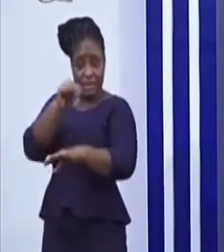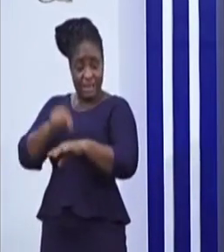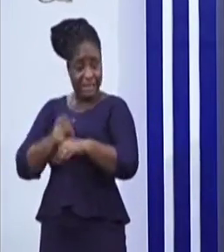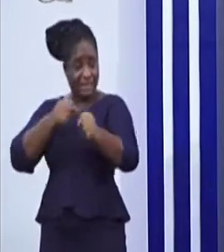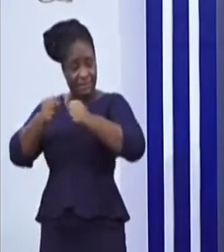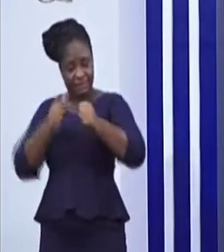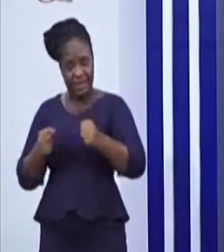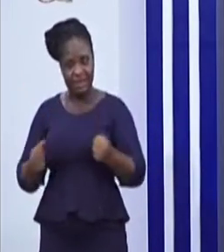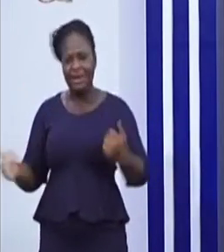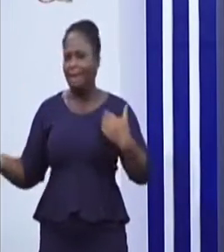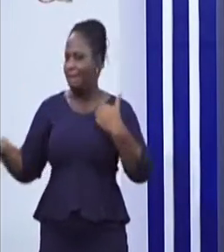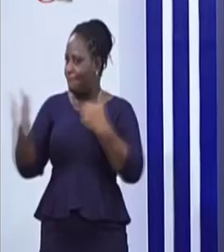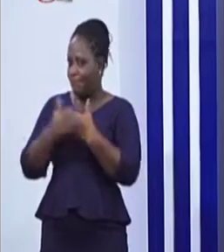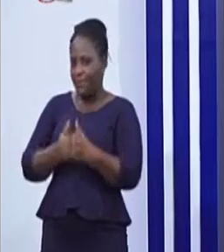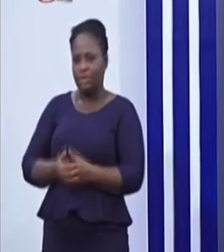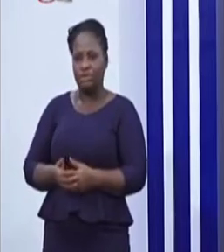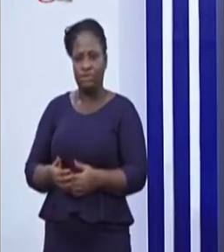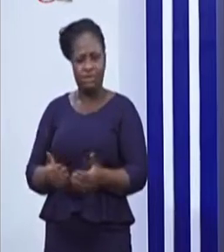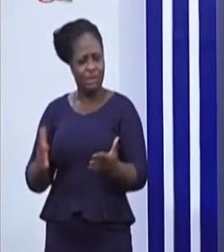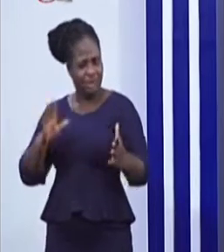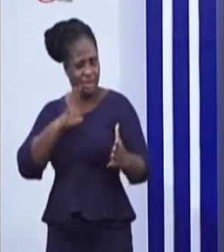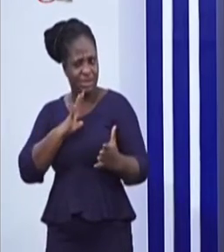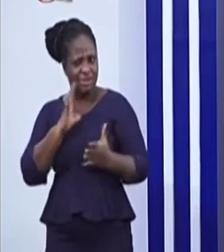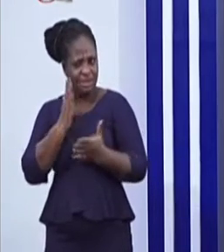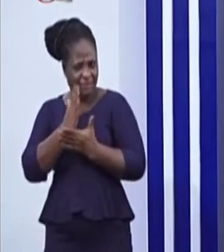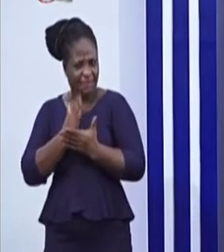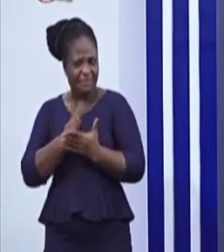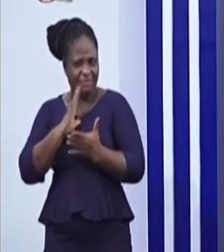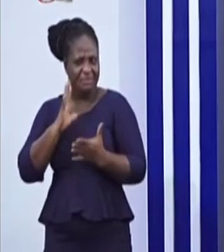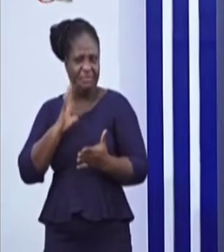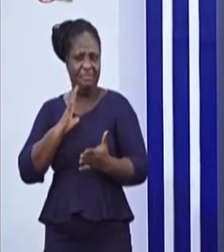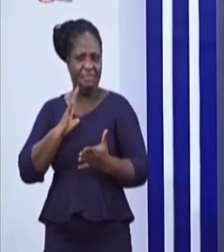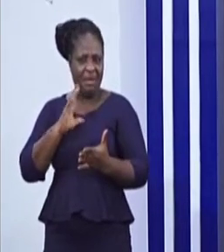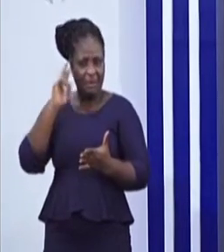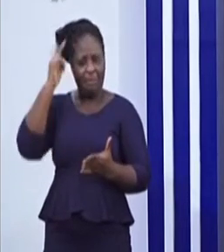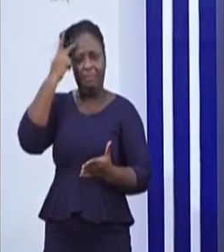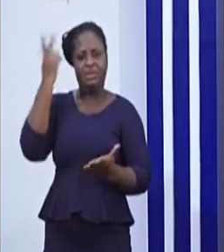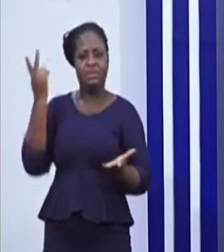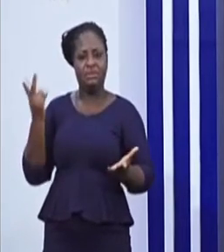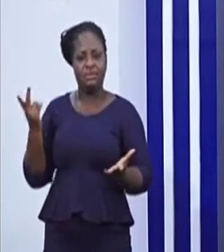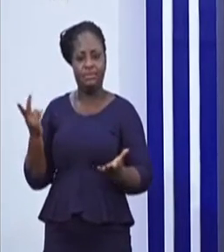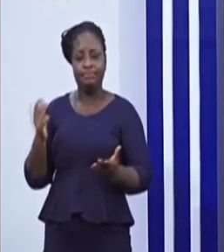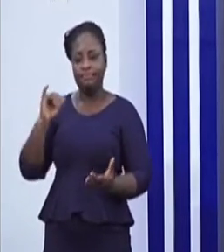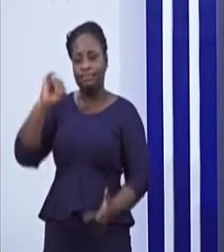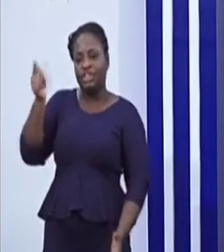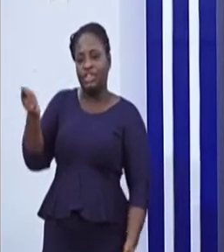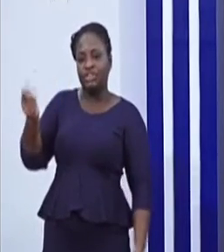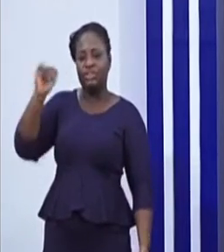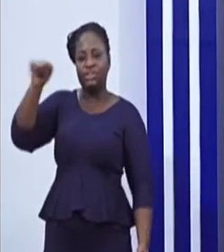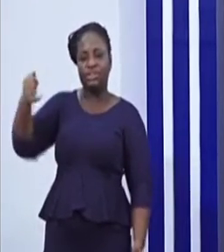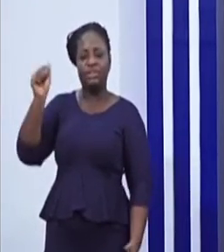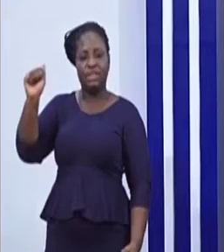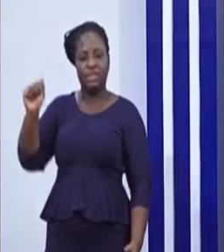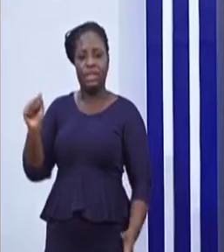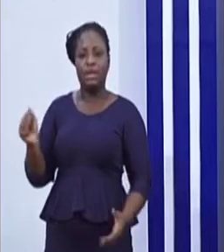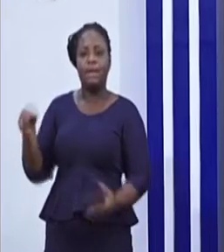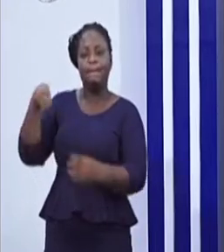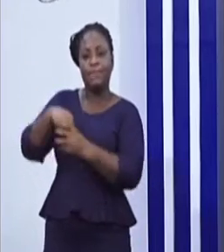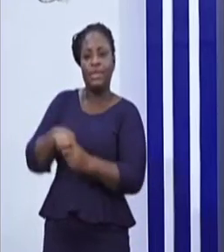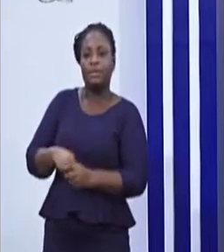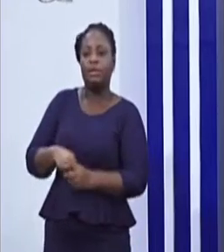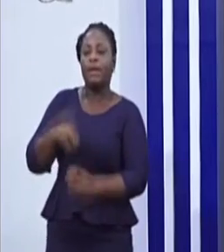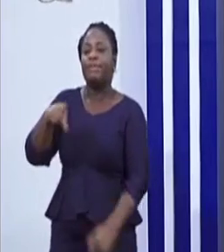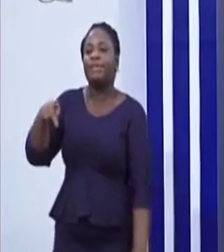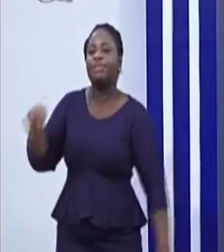battle, and we can get back to some very decent politics as a country. I think simply that's what we'll say. A GJA requests that media should be included in the